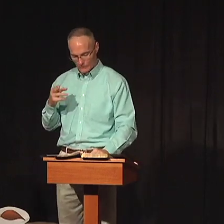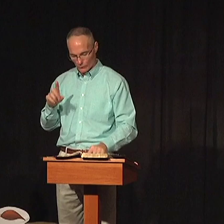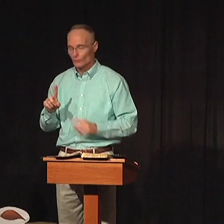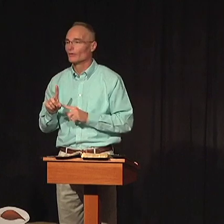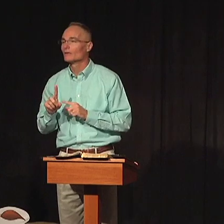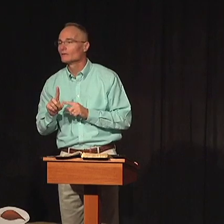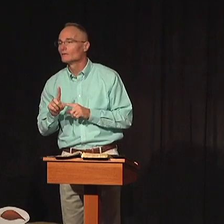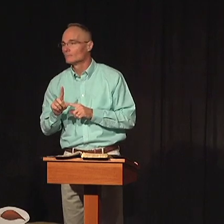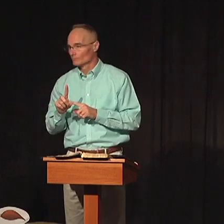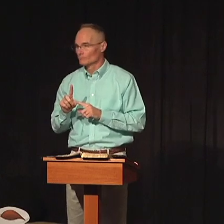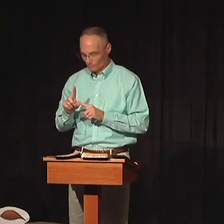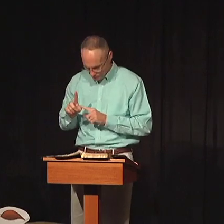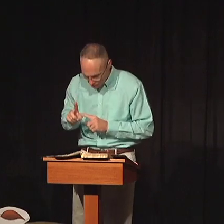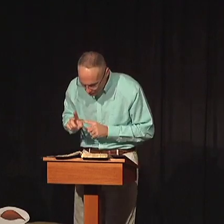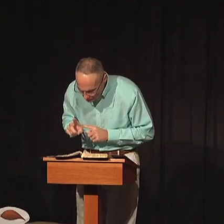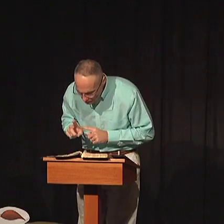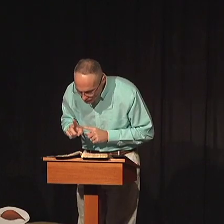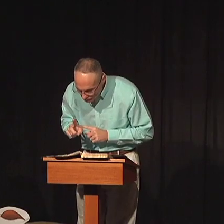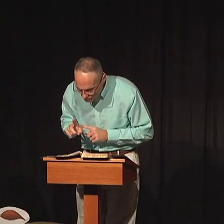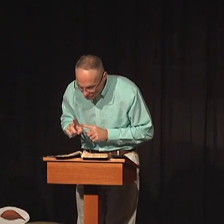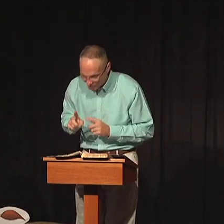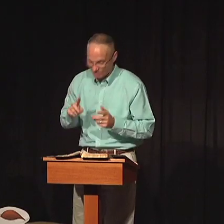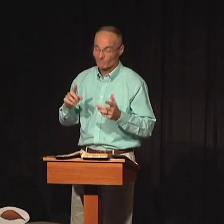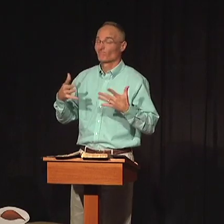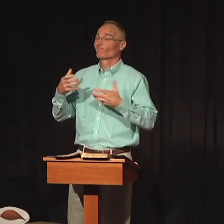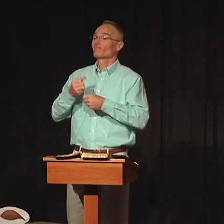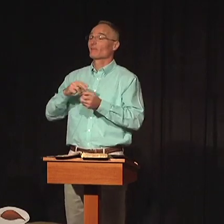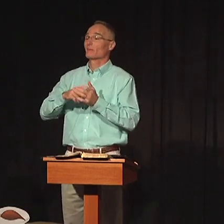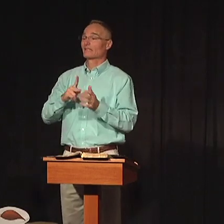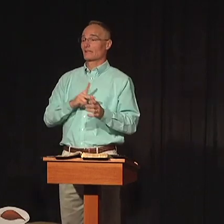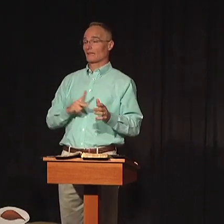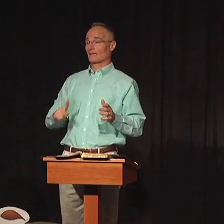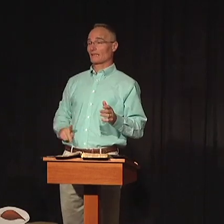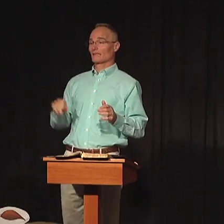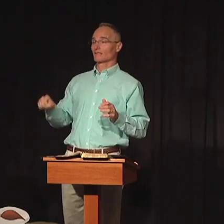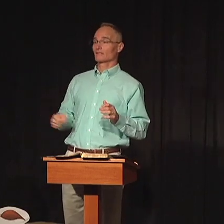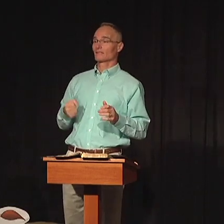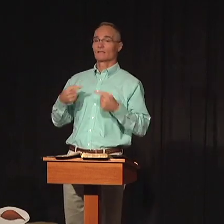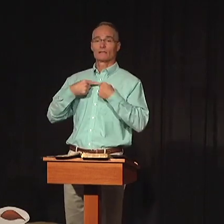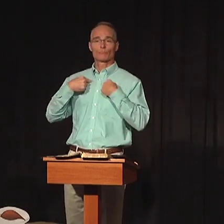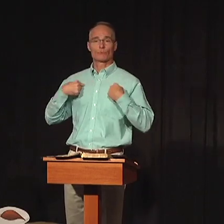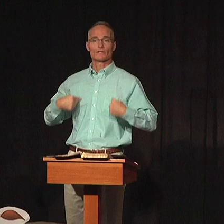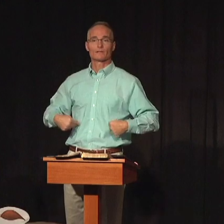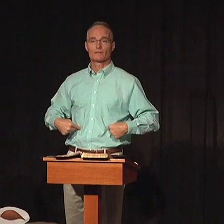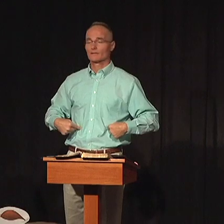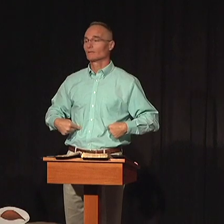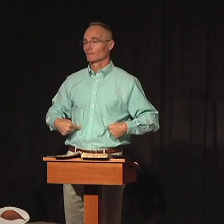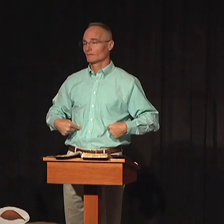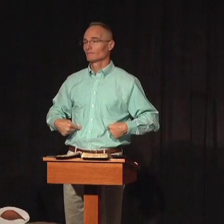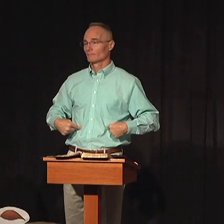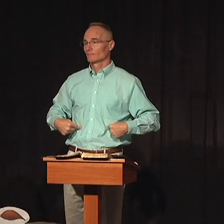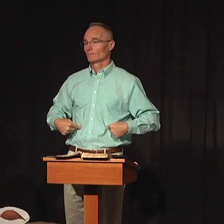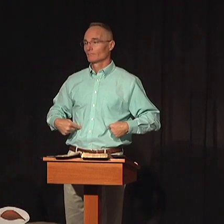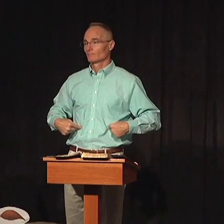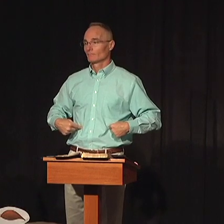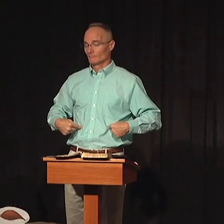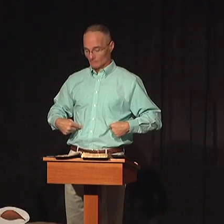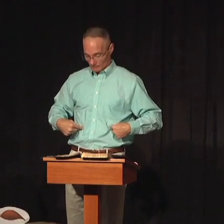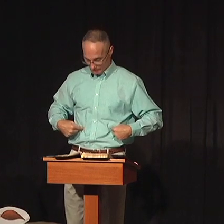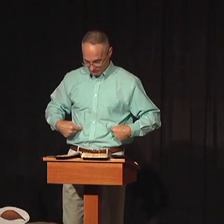royal priesthood, royal priests. That means the king's priest.